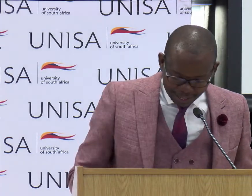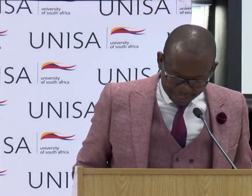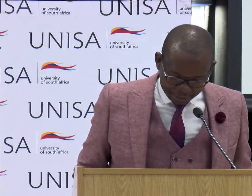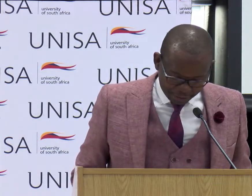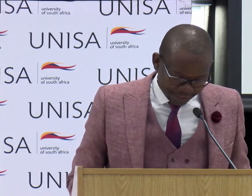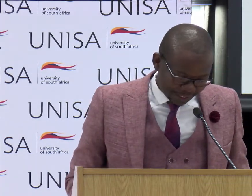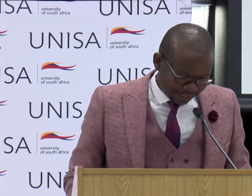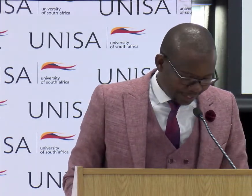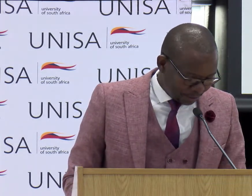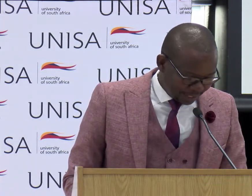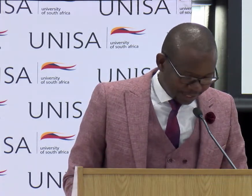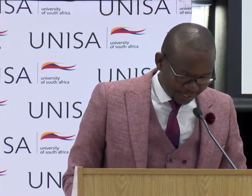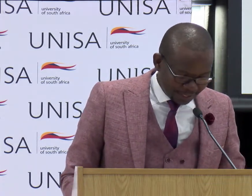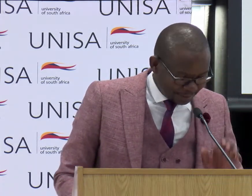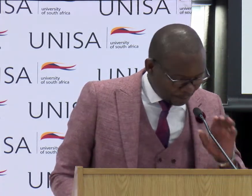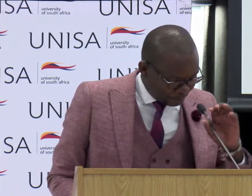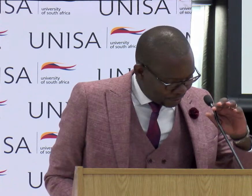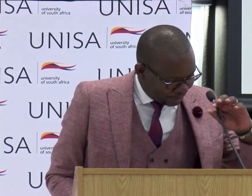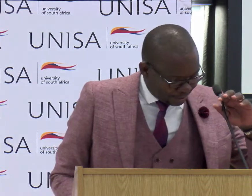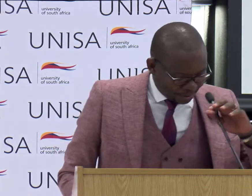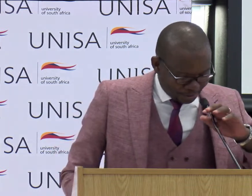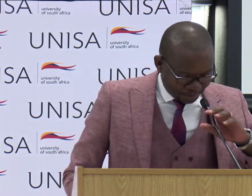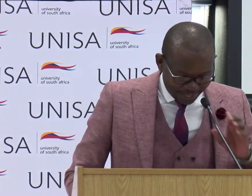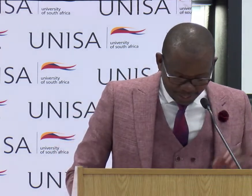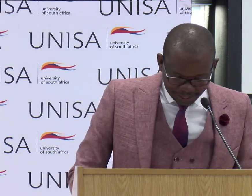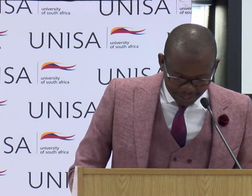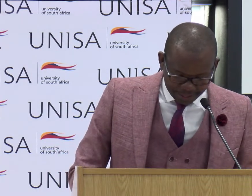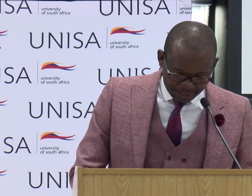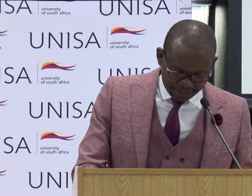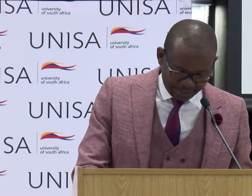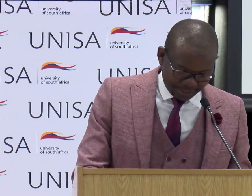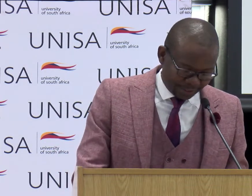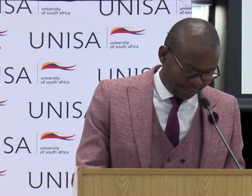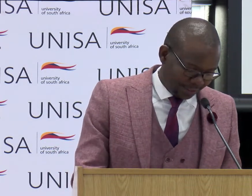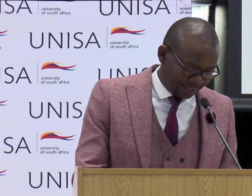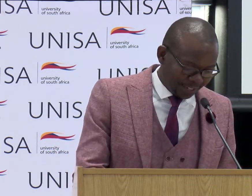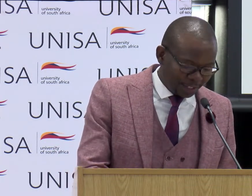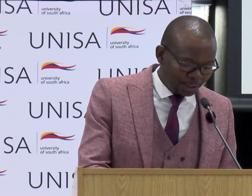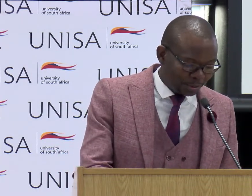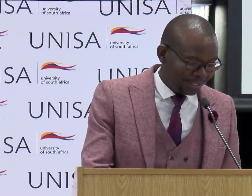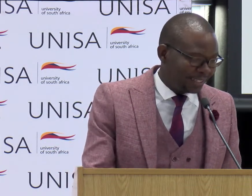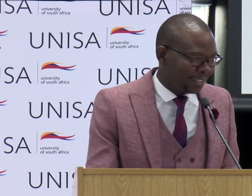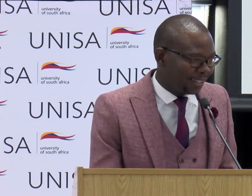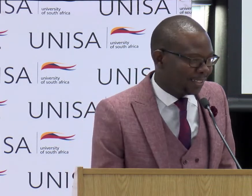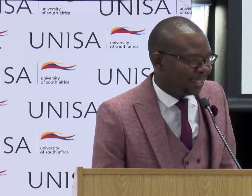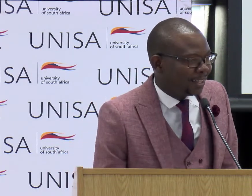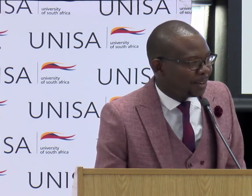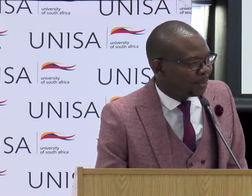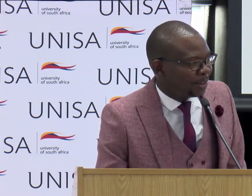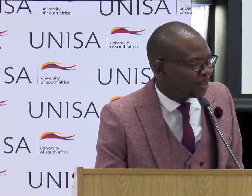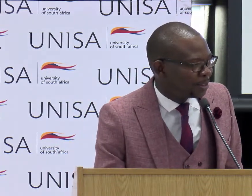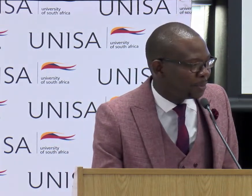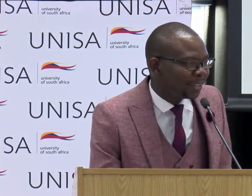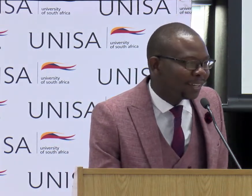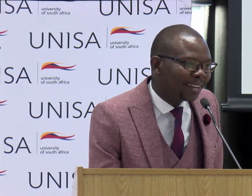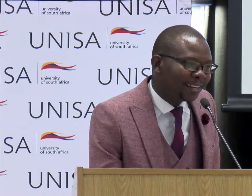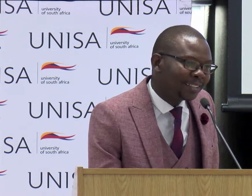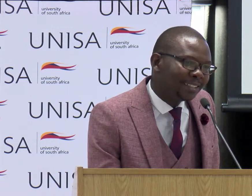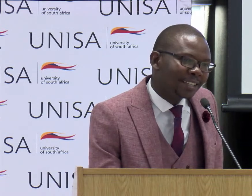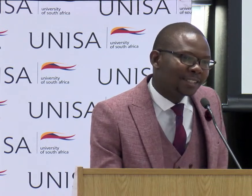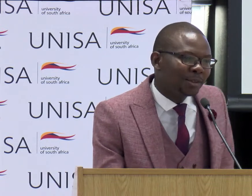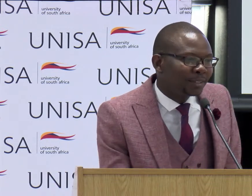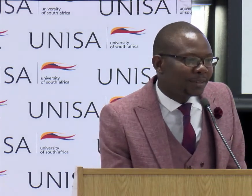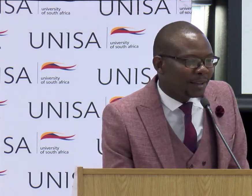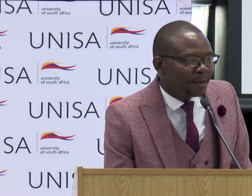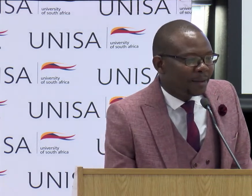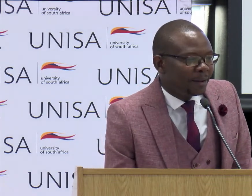But I like the fact that nowadays we are trying to say that when you speak English,